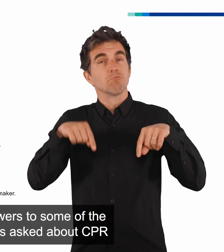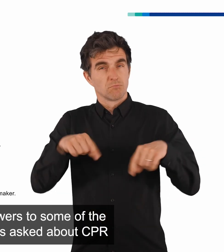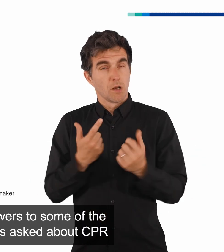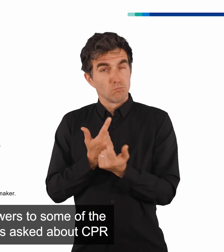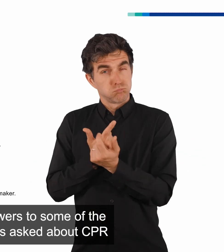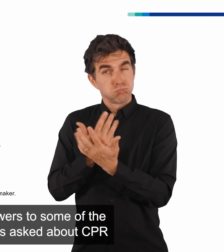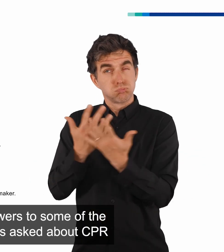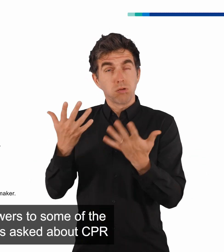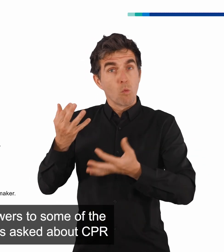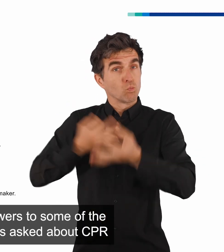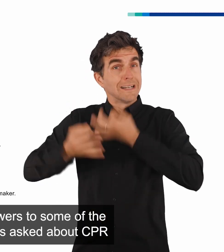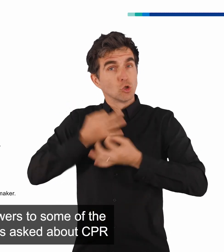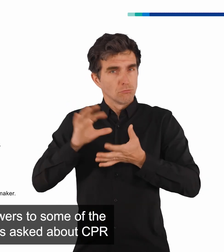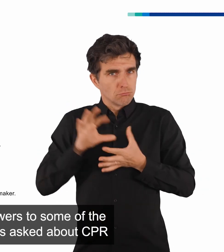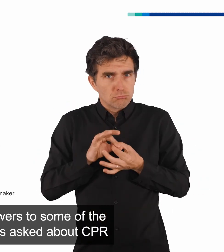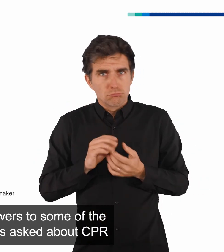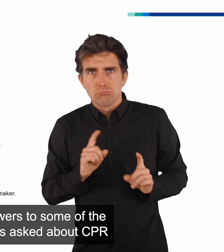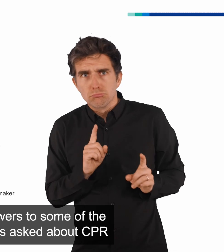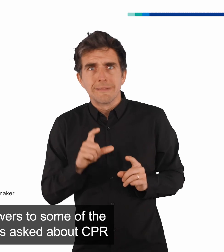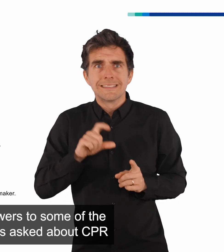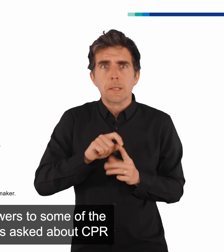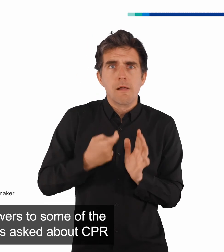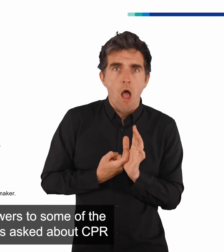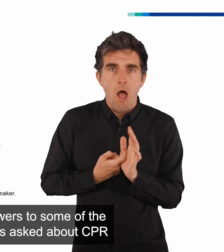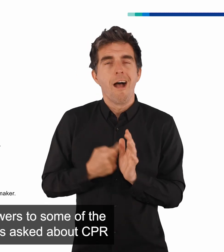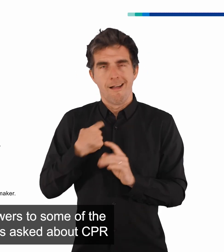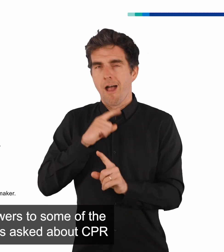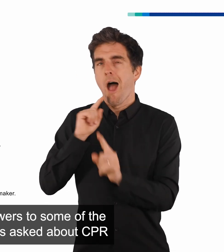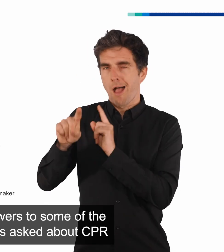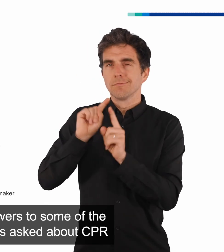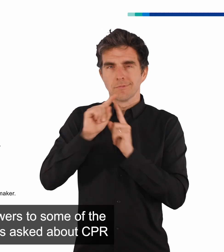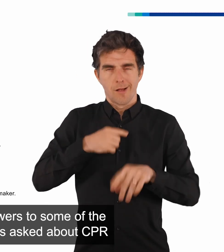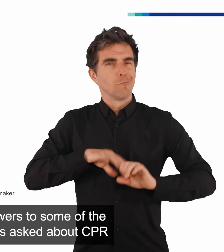Here are the answers to some of the common questions asked about CPR.